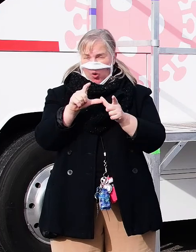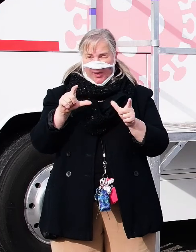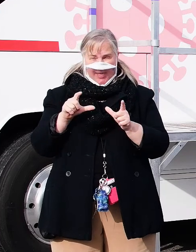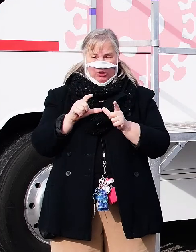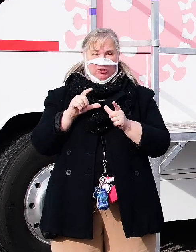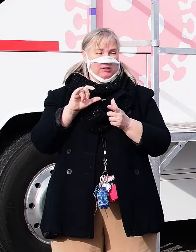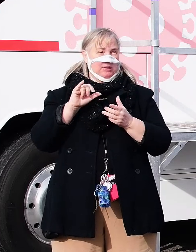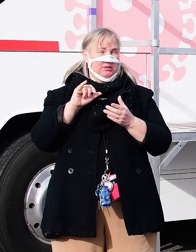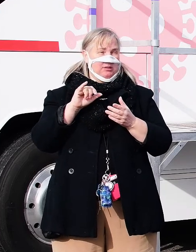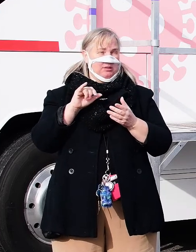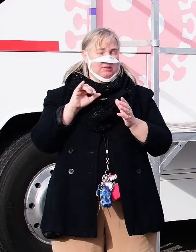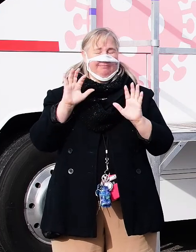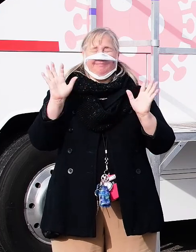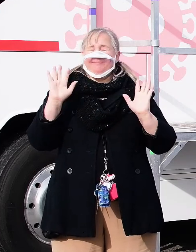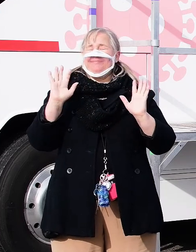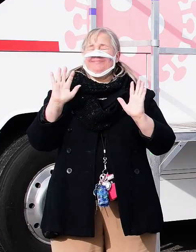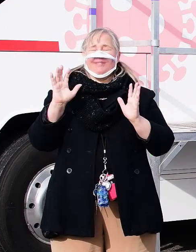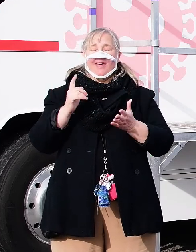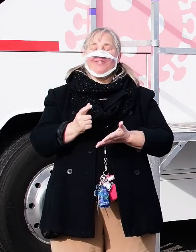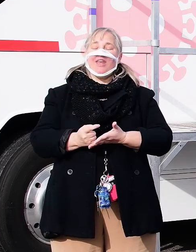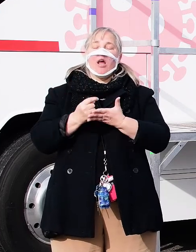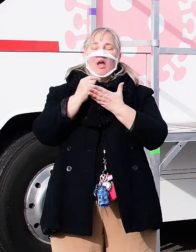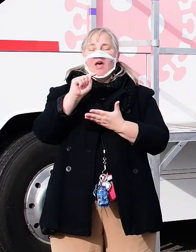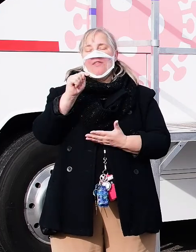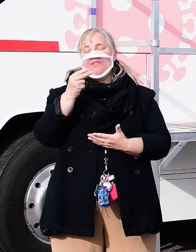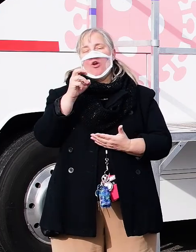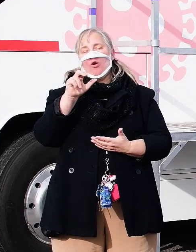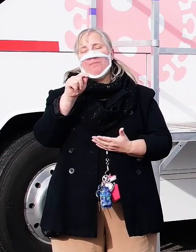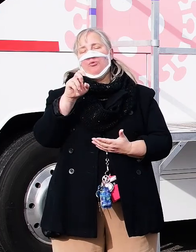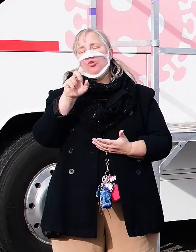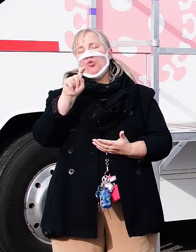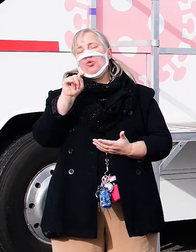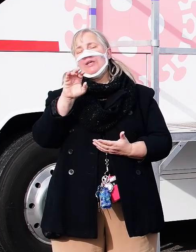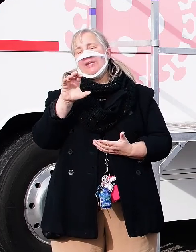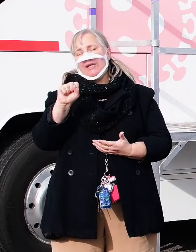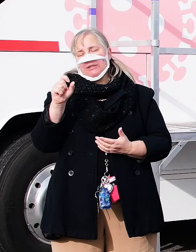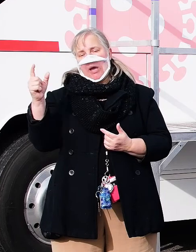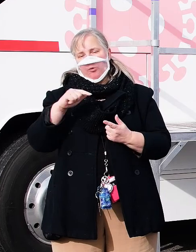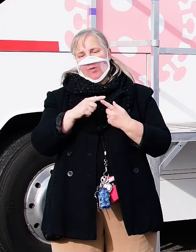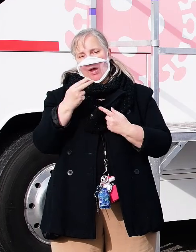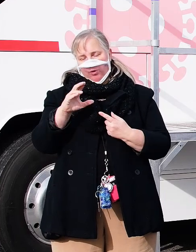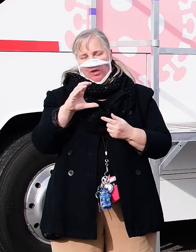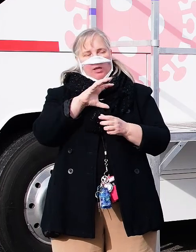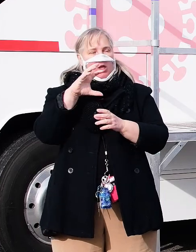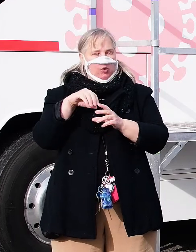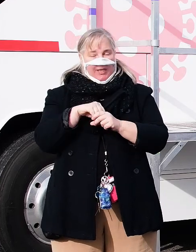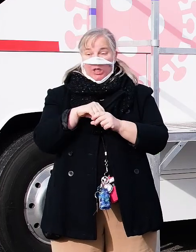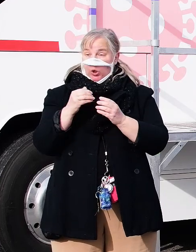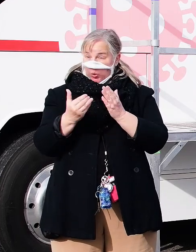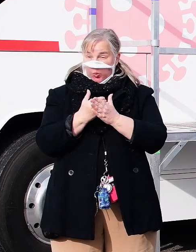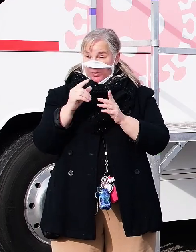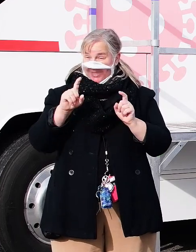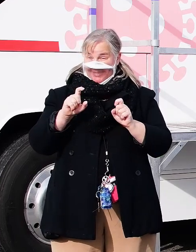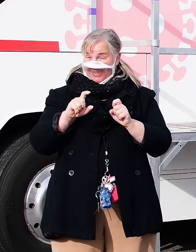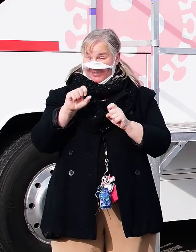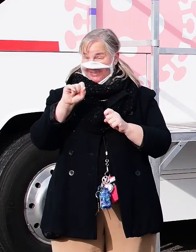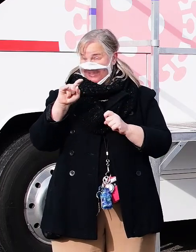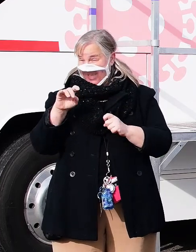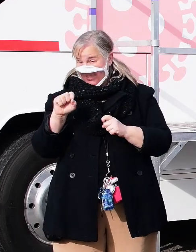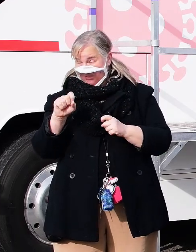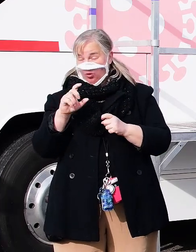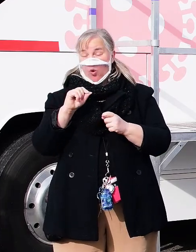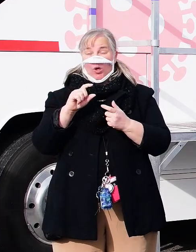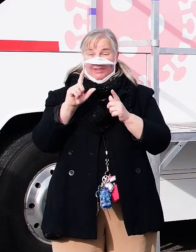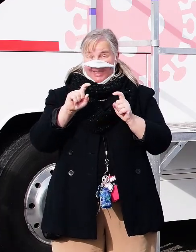that, therapeutics coming to Howard County, including any new testing sites or testing locations for